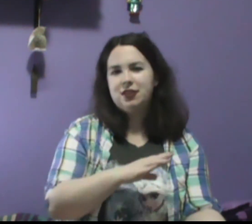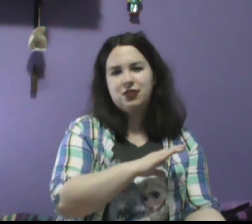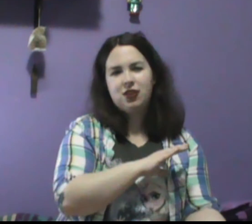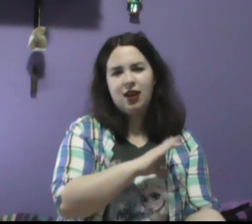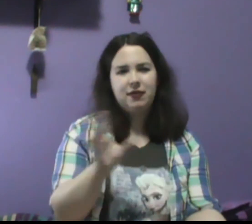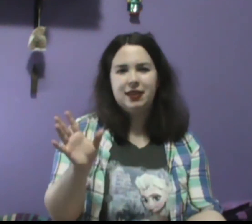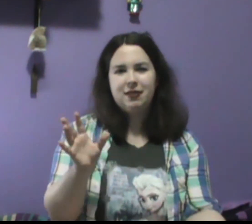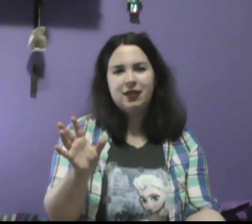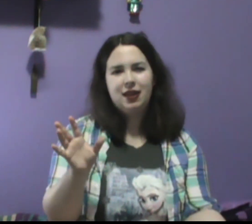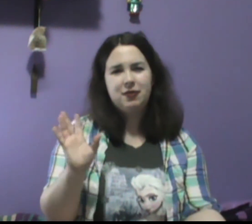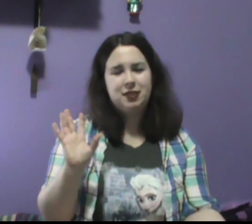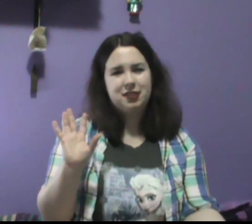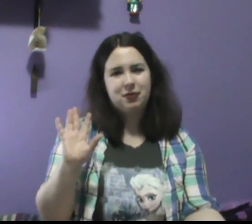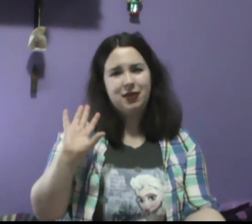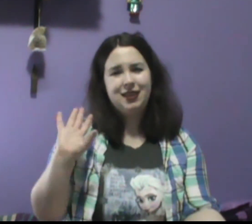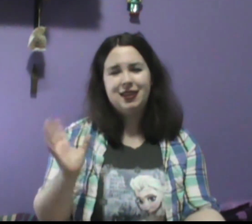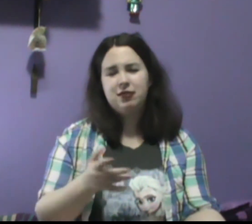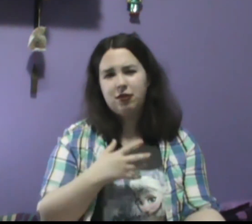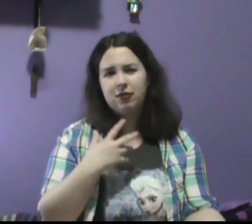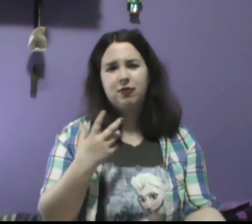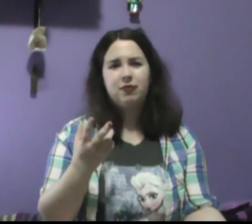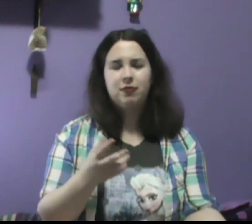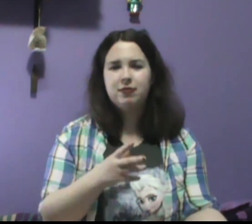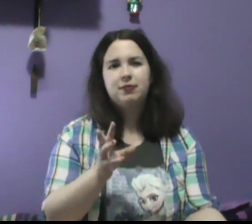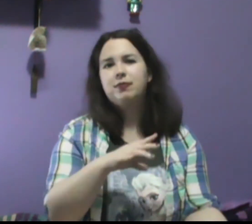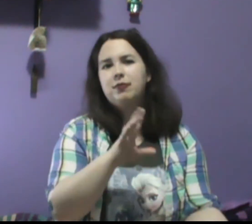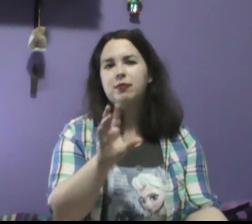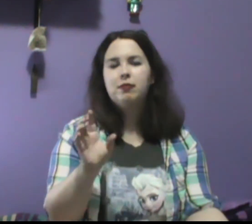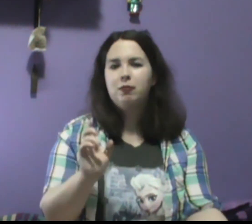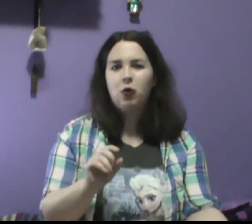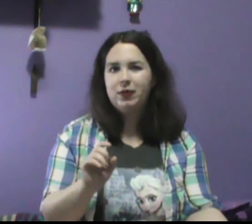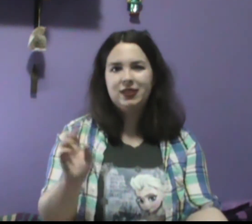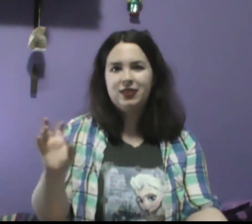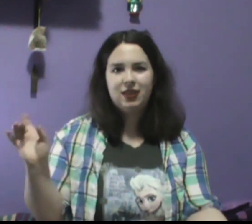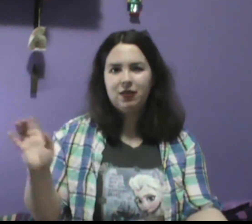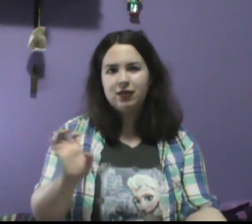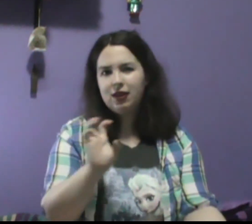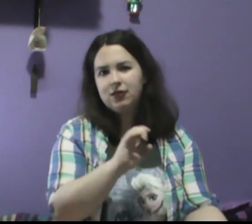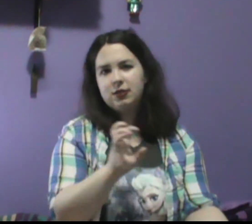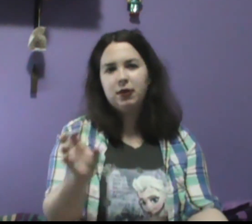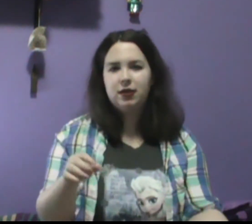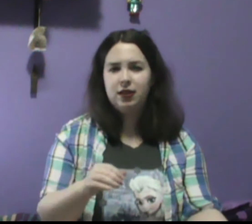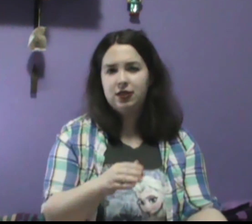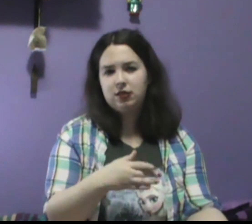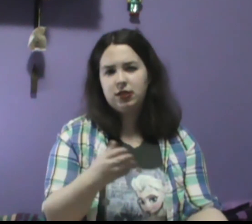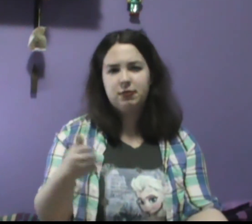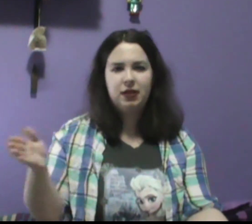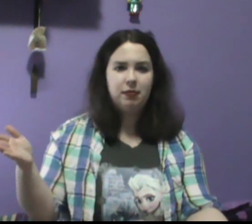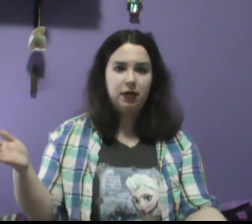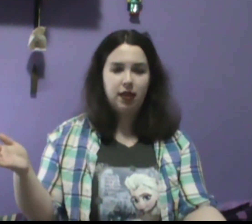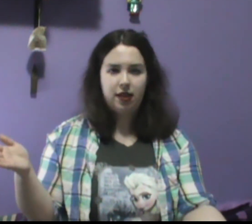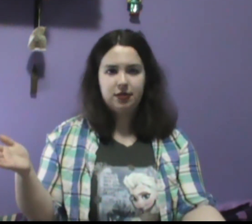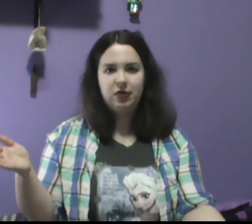just everything around that was just a really nice sort of moments here and there to sprinkle in to sort of split up all the other